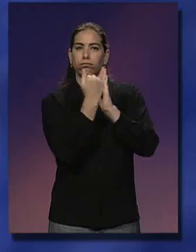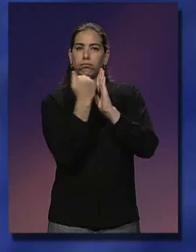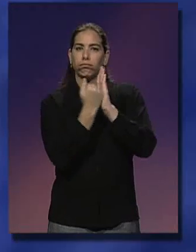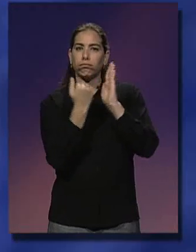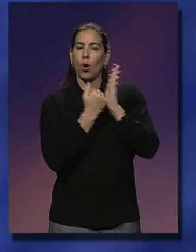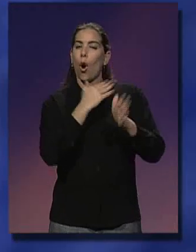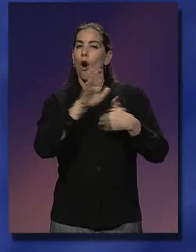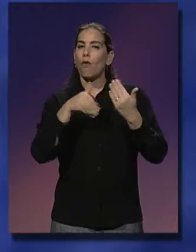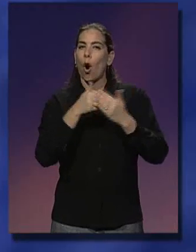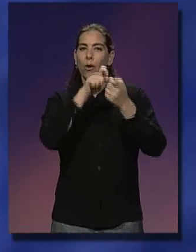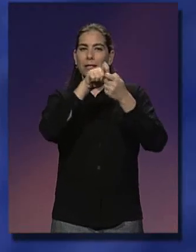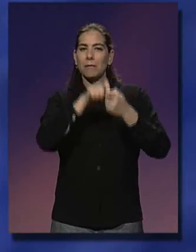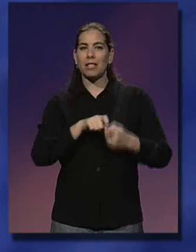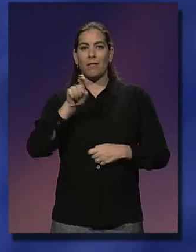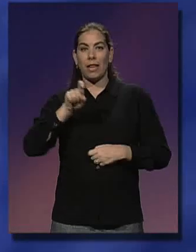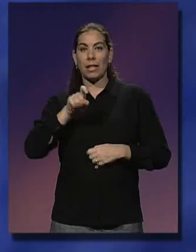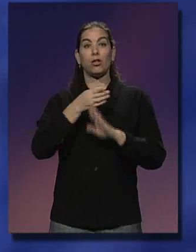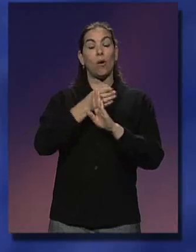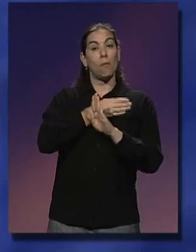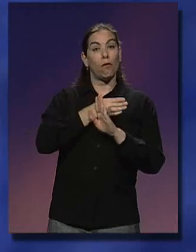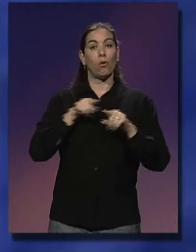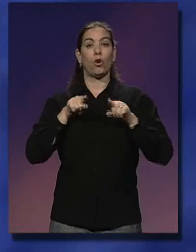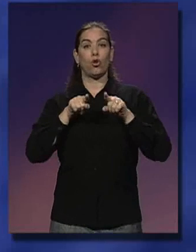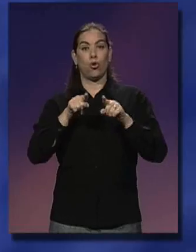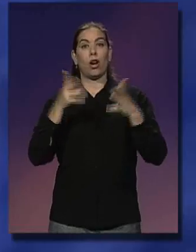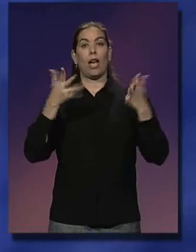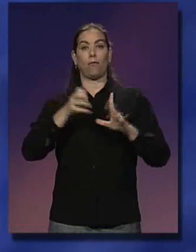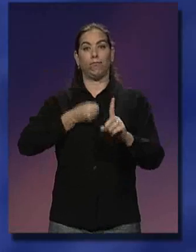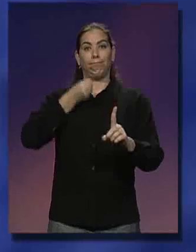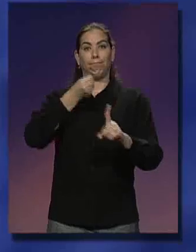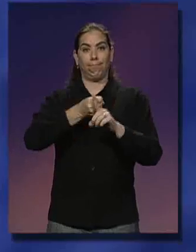before, during, and after a hurricane evacuation.